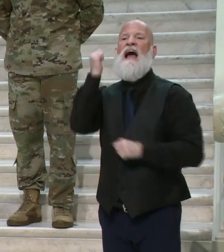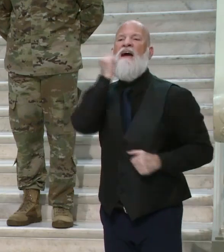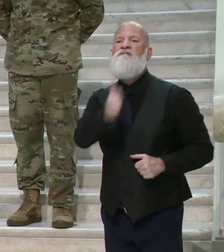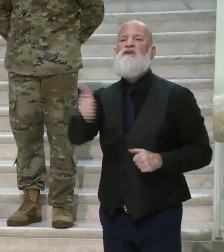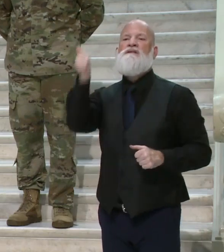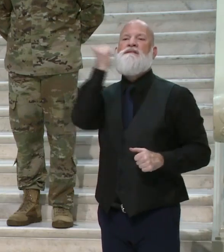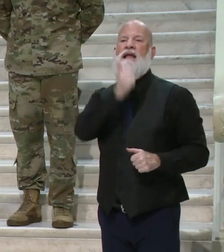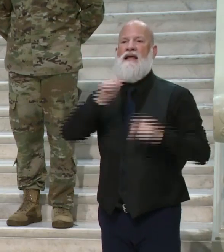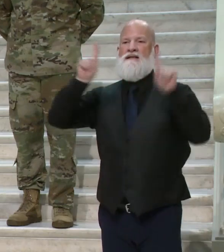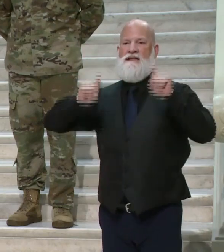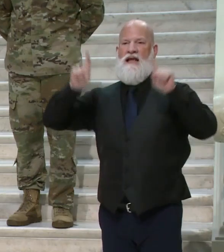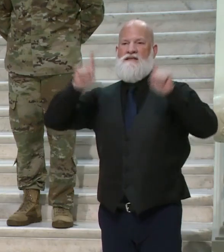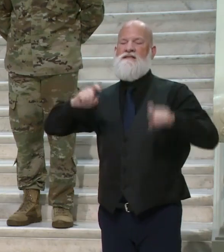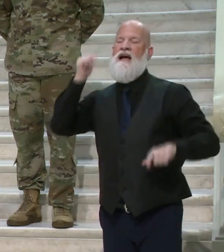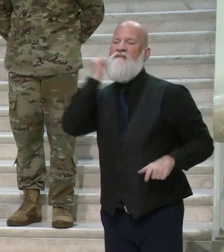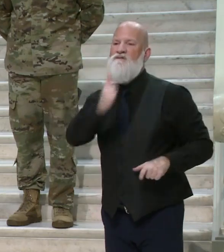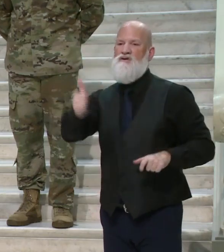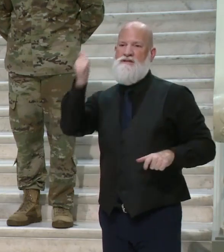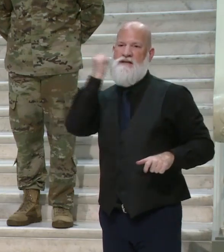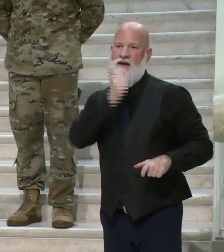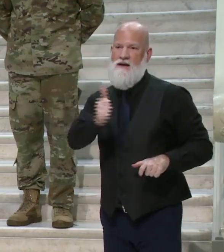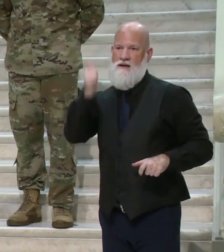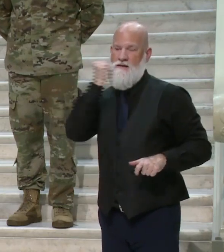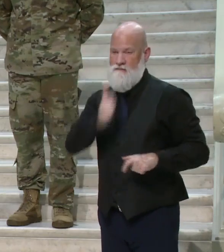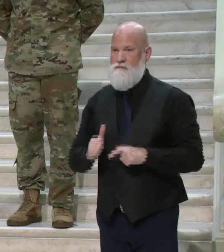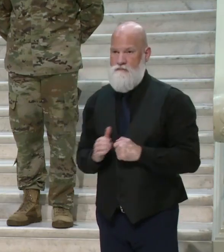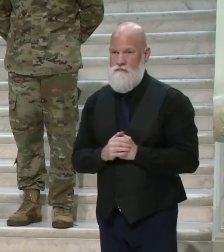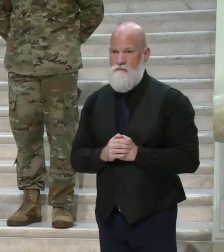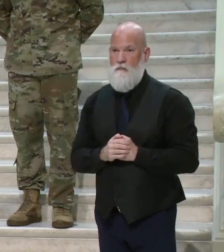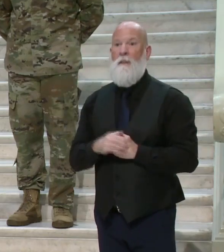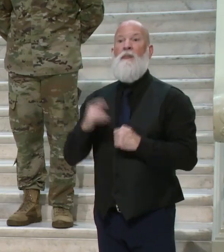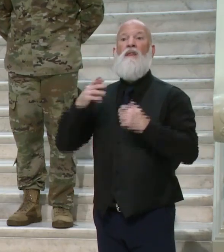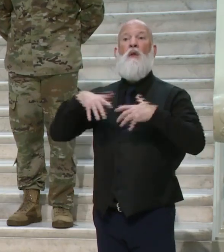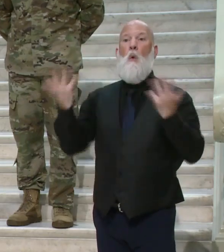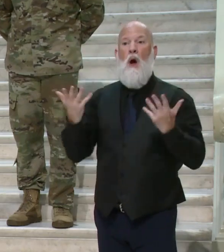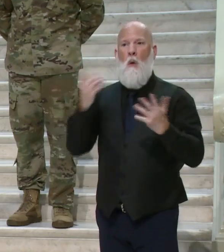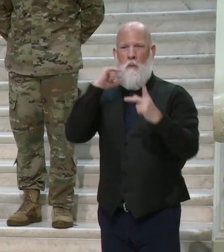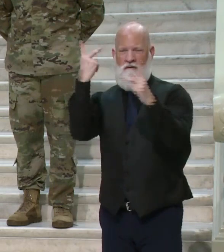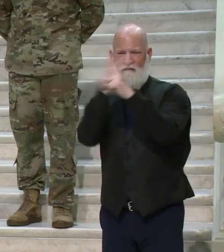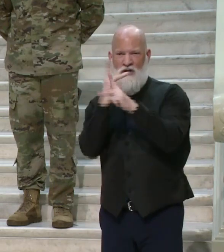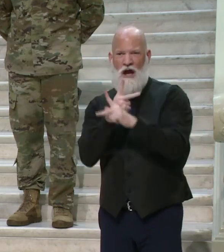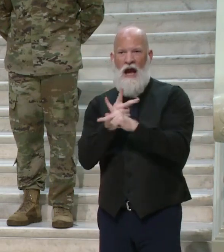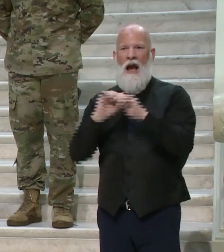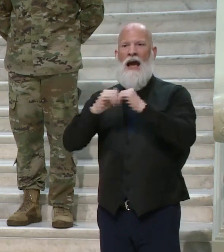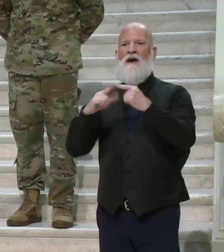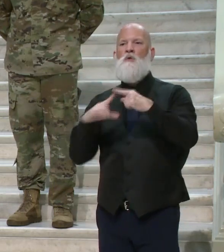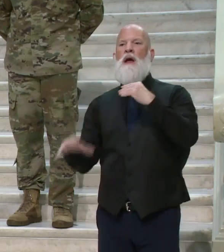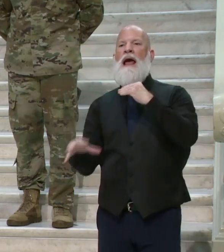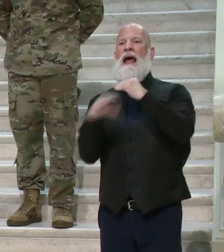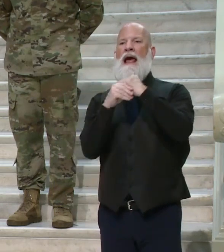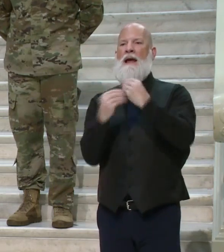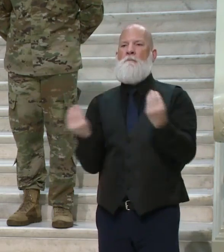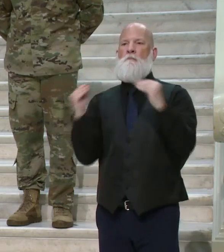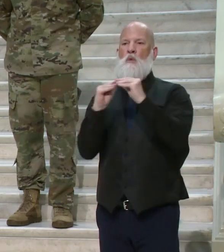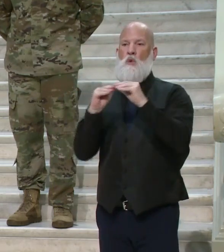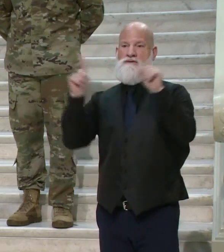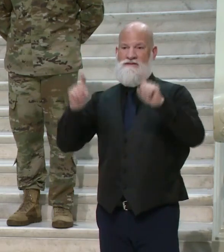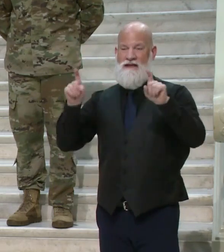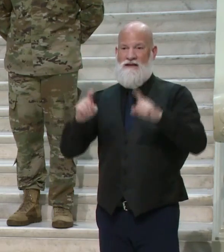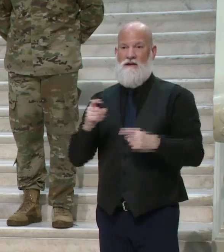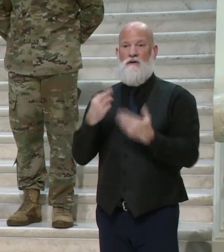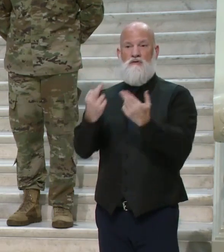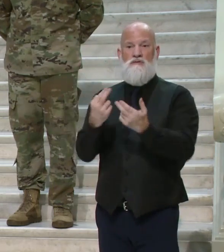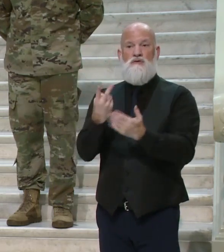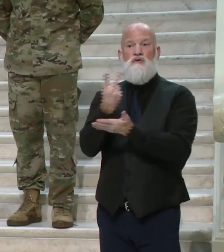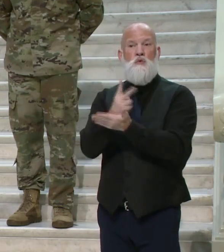just break the system if he could, and then we'd figure out how we get more tests to give. Because we, as I said, needed, 2 weeks ago, I think it